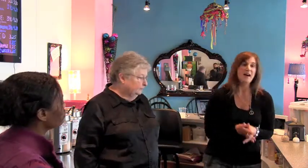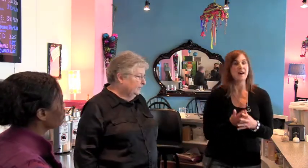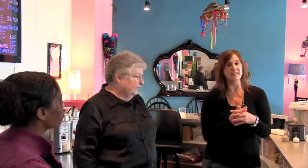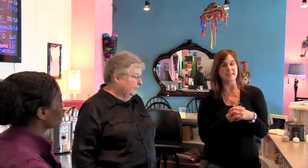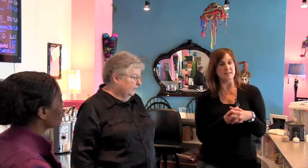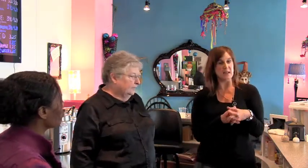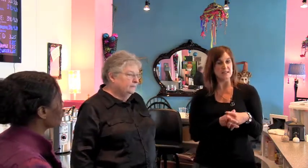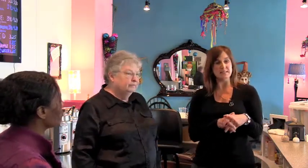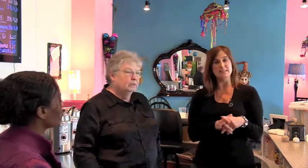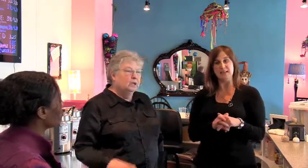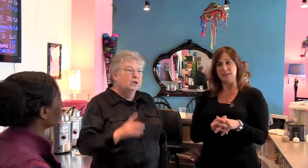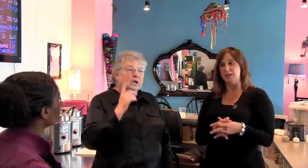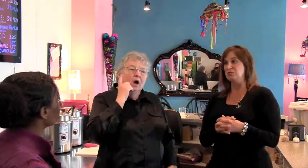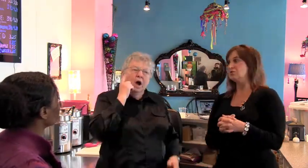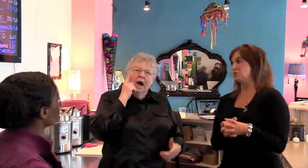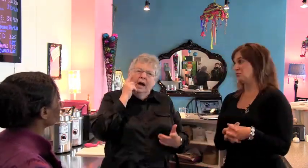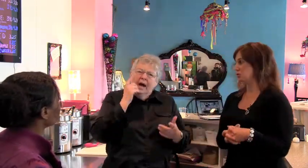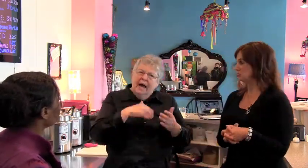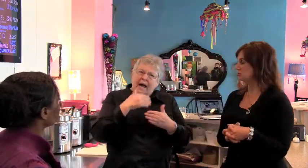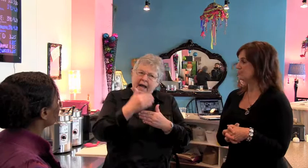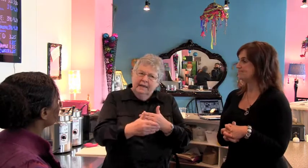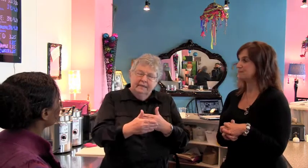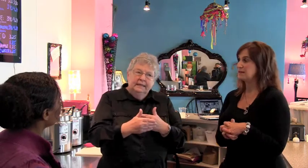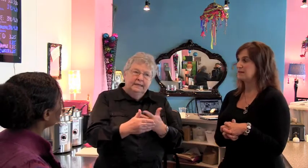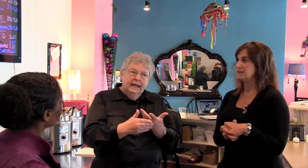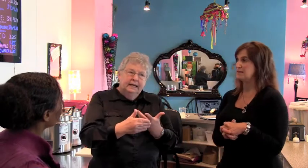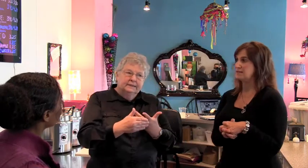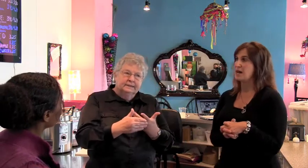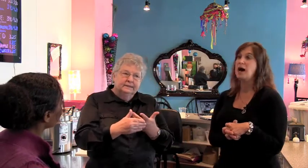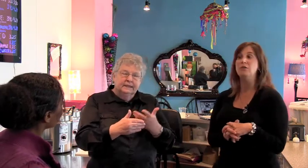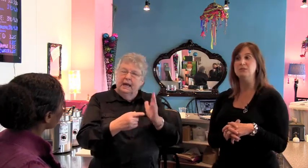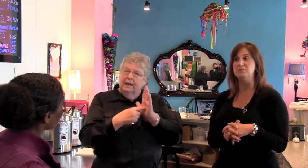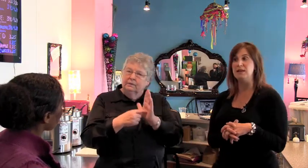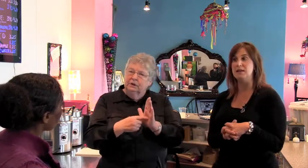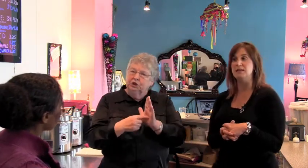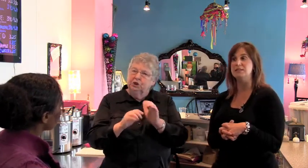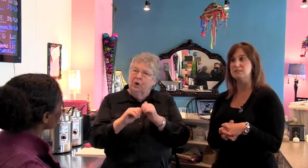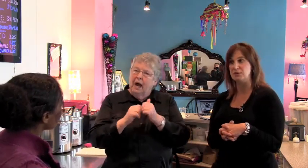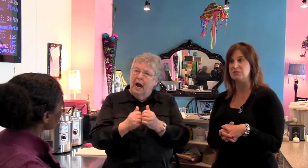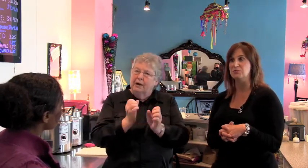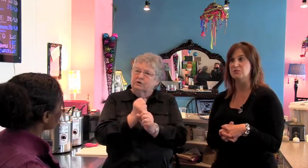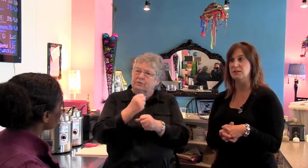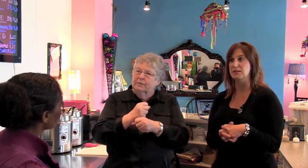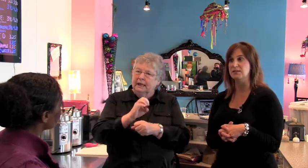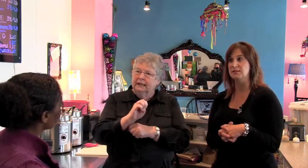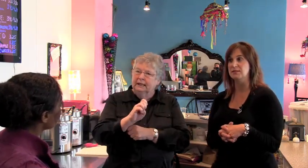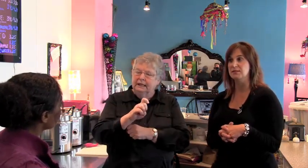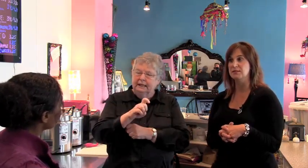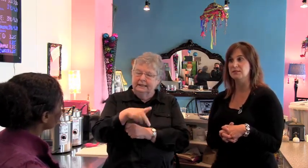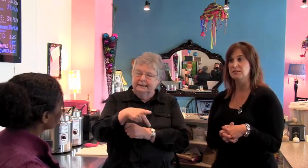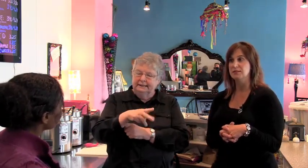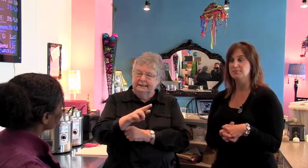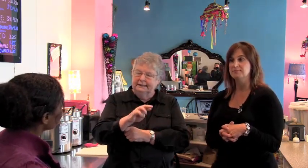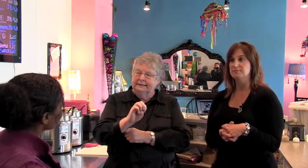So, I think the next thing that I'll show you is how to make an espresso drink.